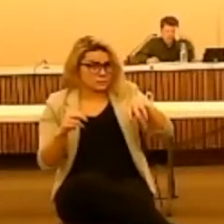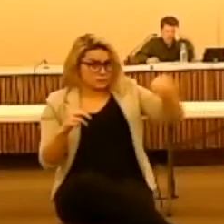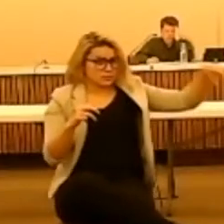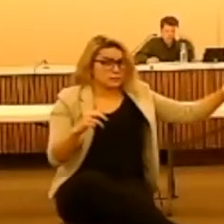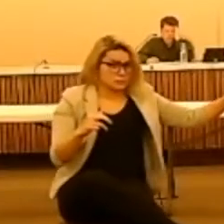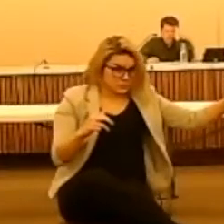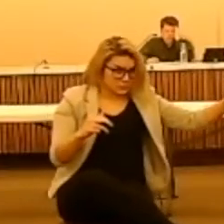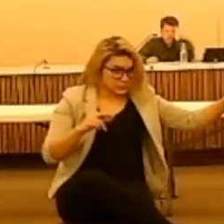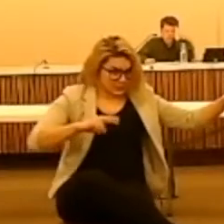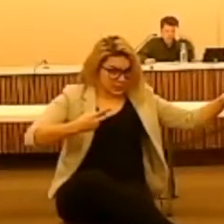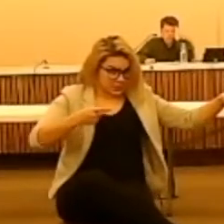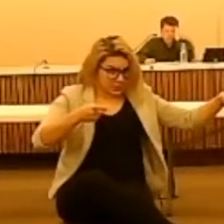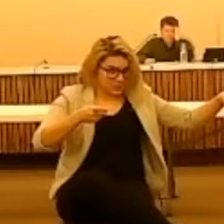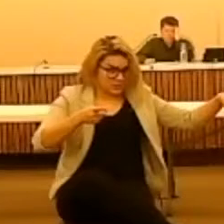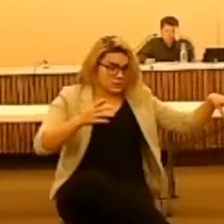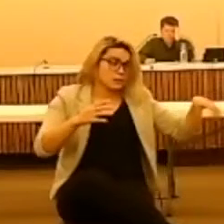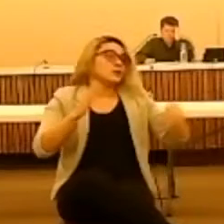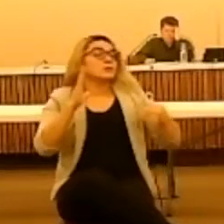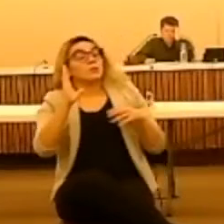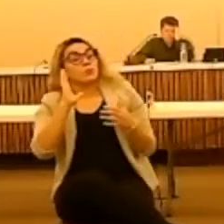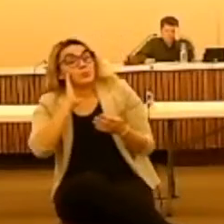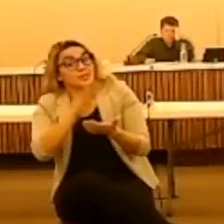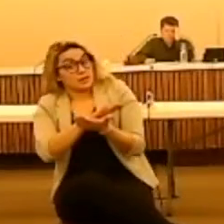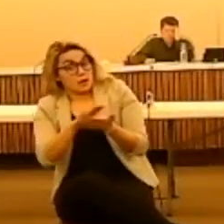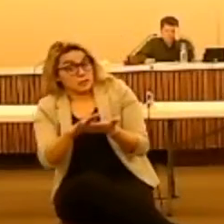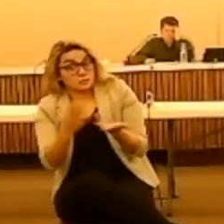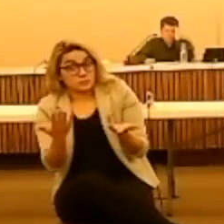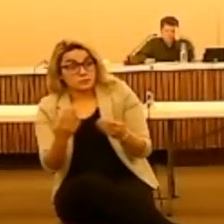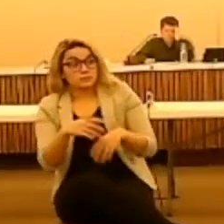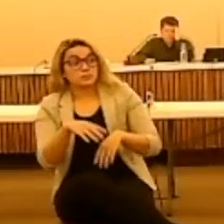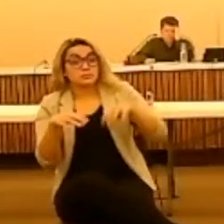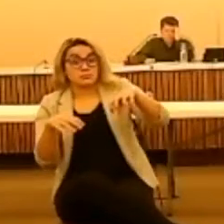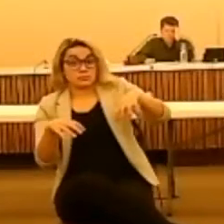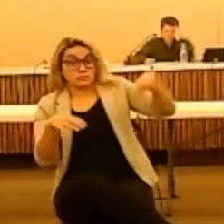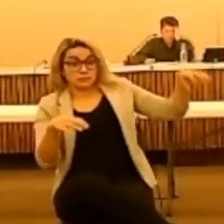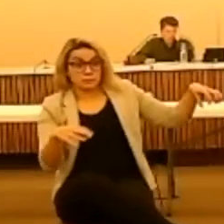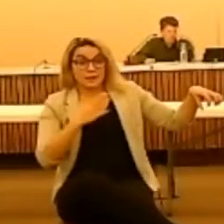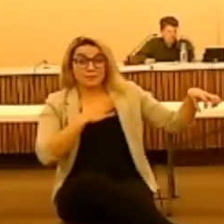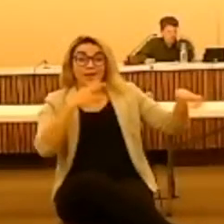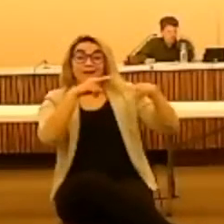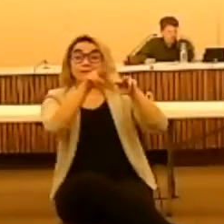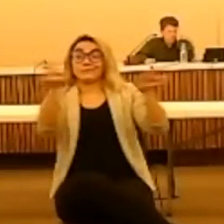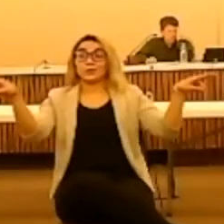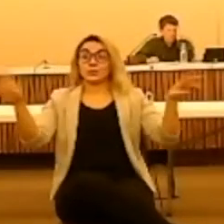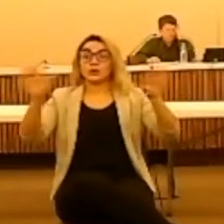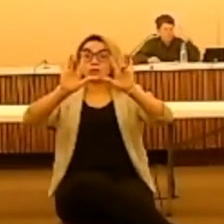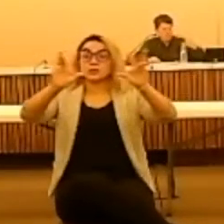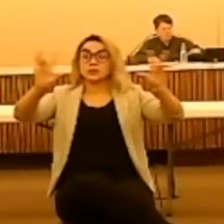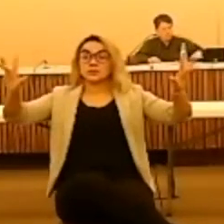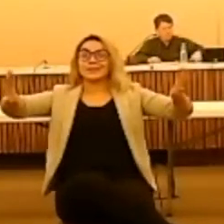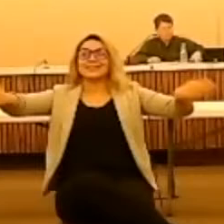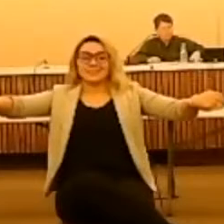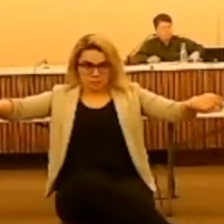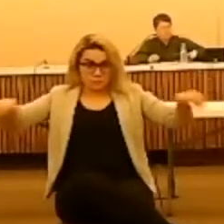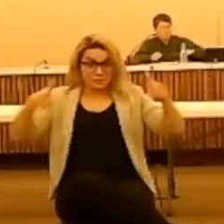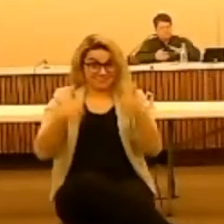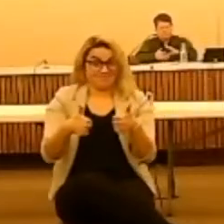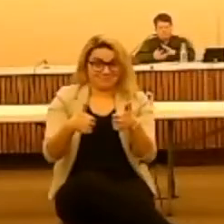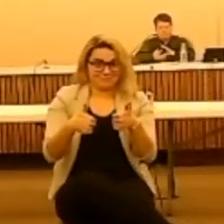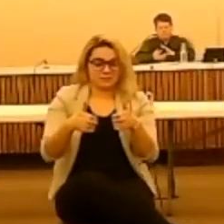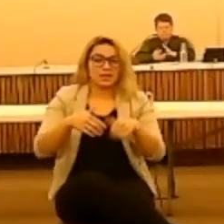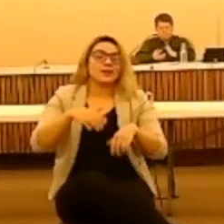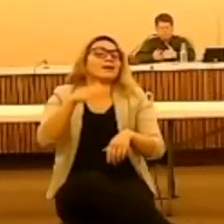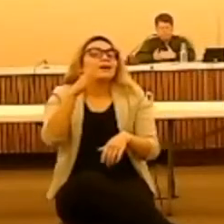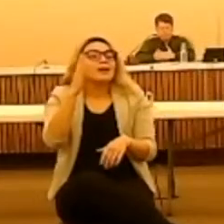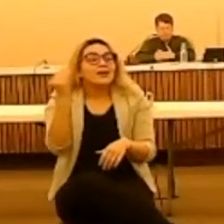Well, it would be nice, two things. One, buffering in terms of view, but then the other is, can that exit be moved further